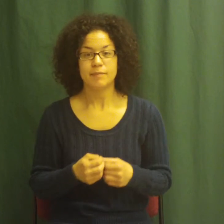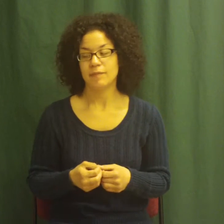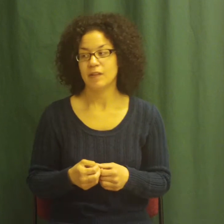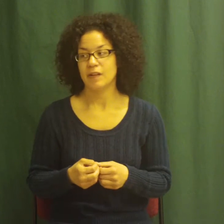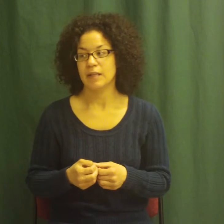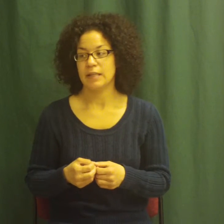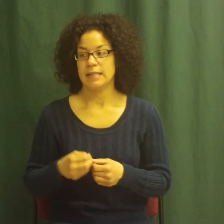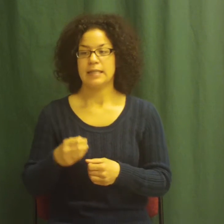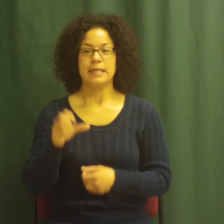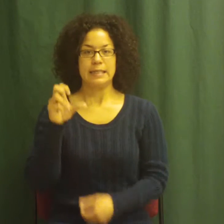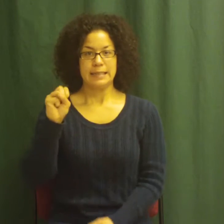Scandinavia.